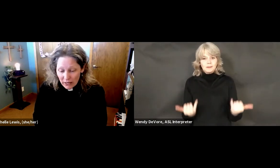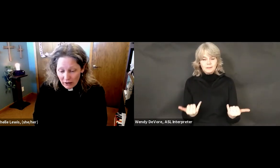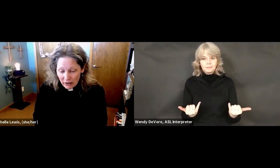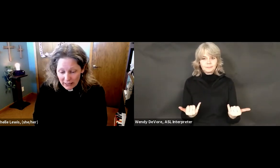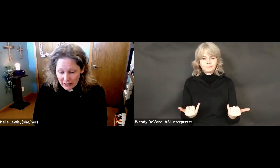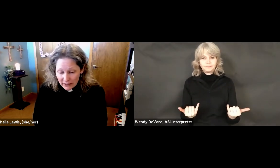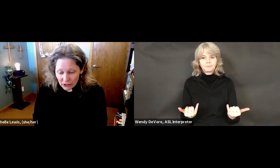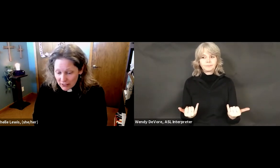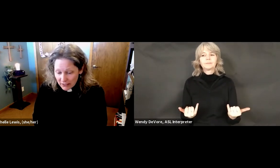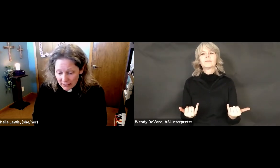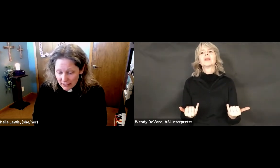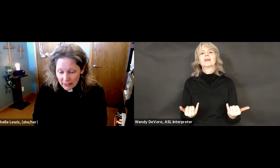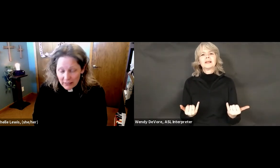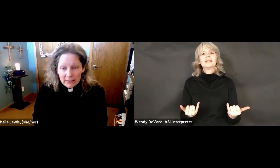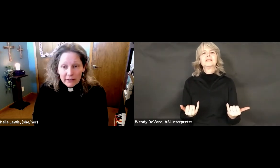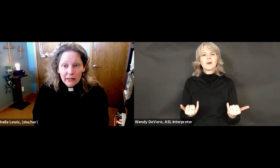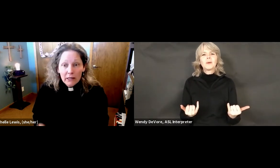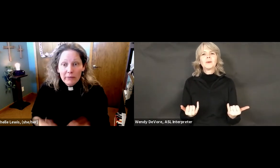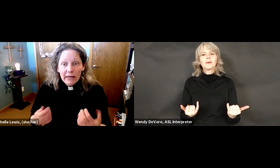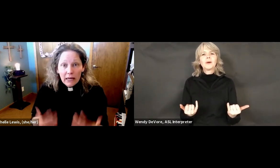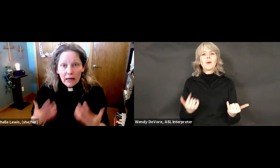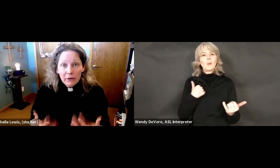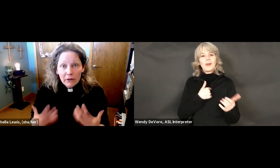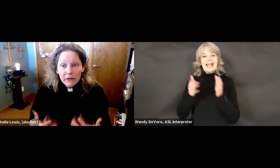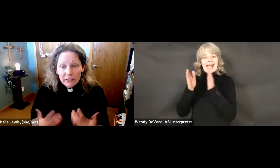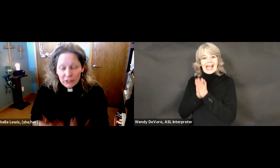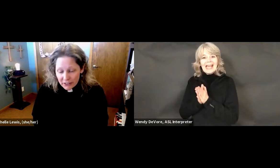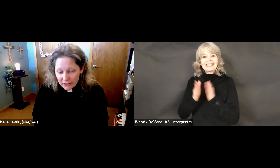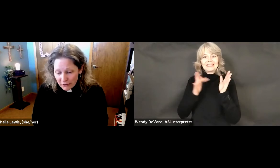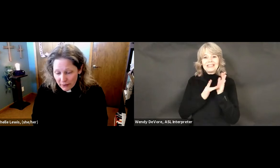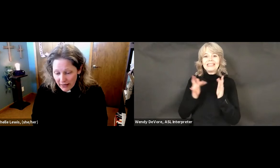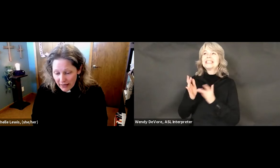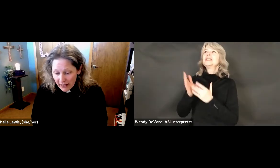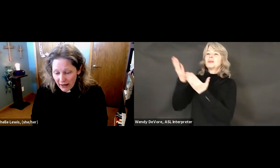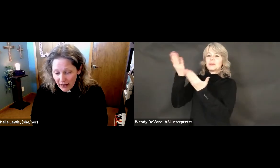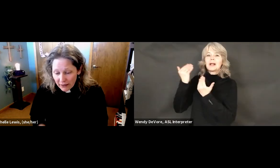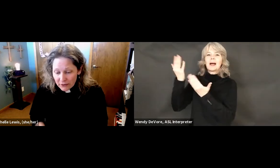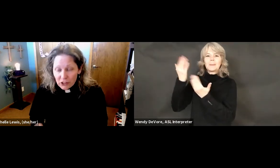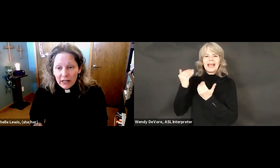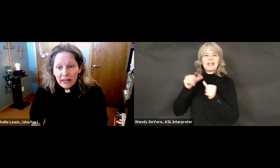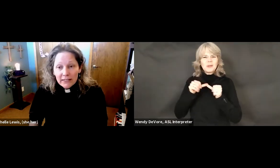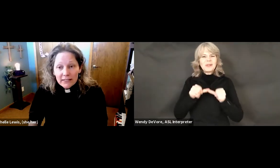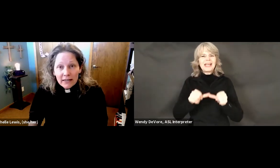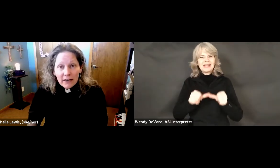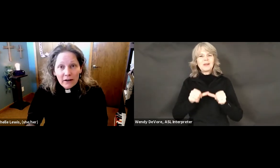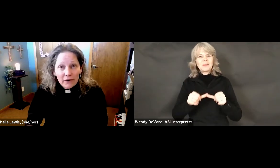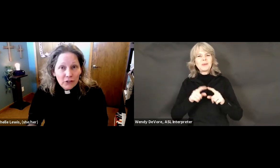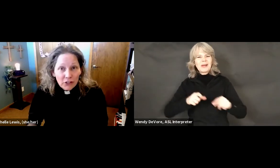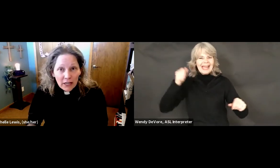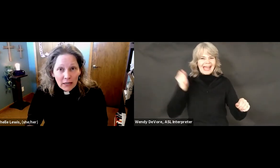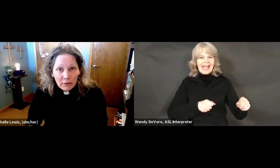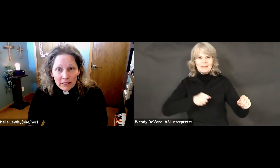we are asking Jesus to come and hammer and chisel away at the chains